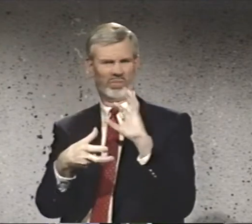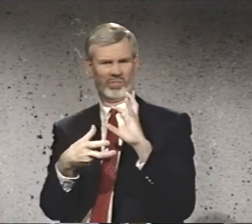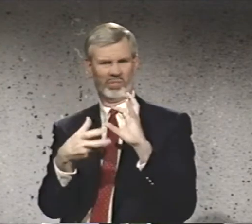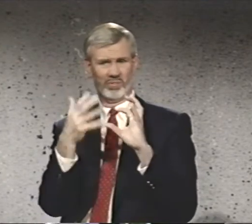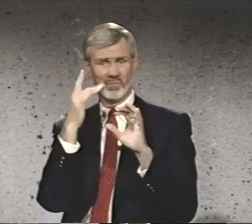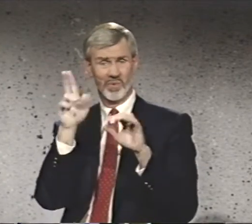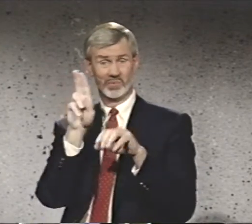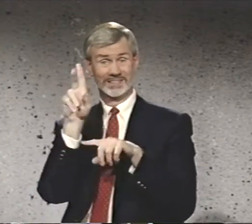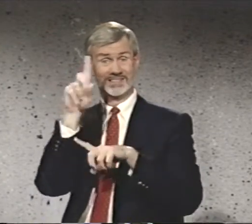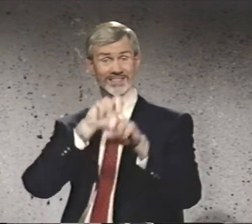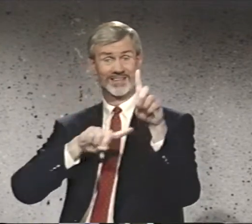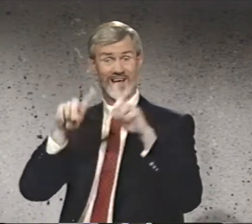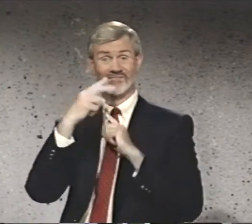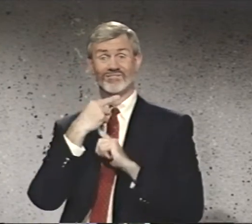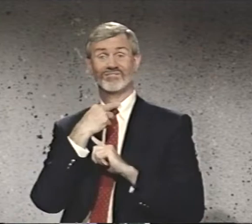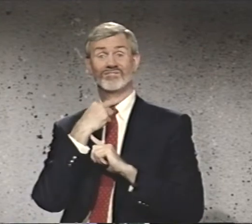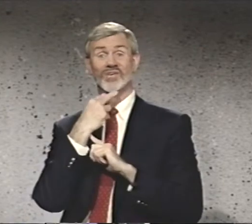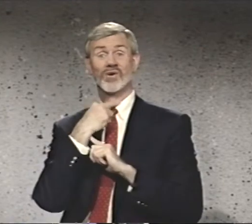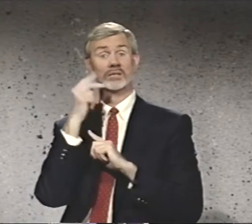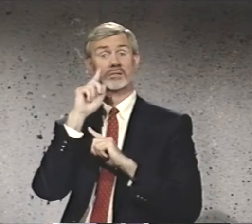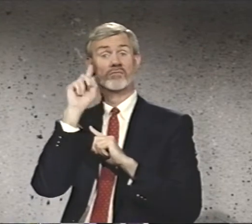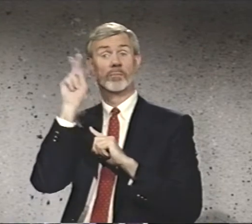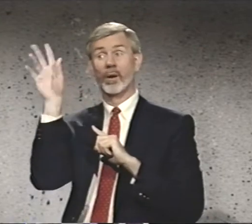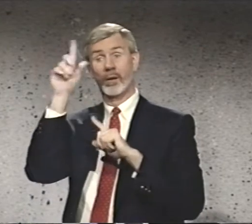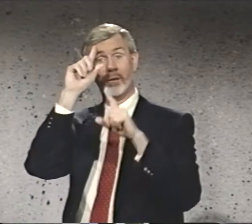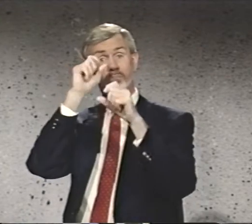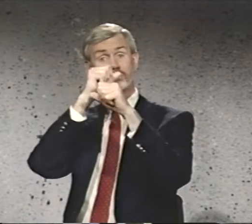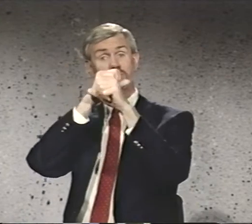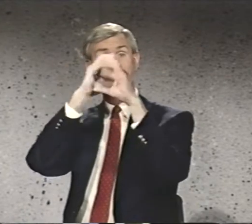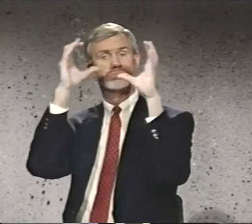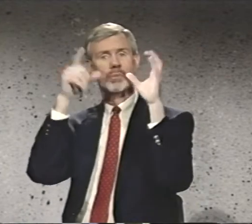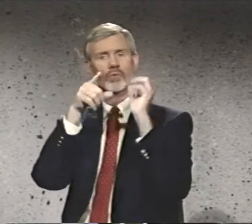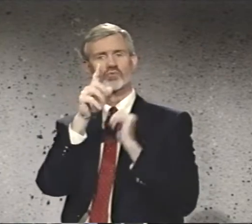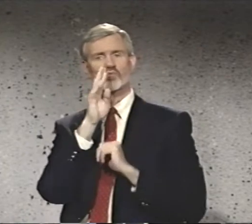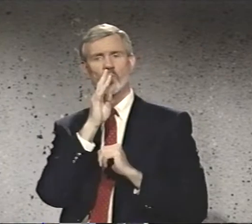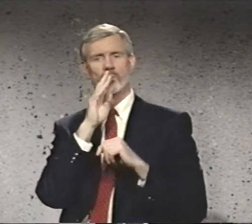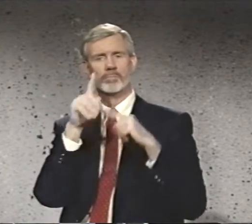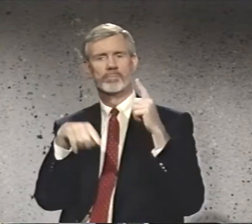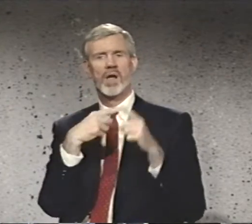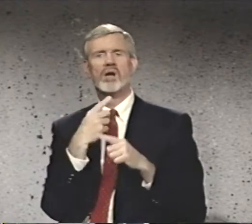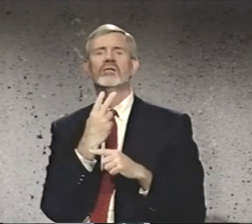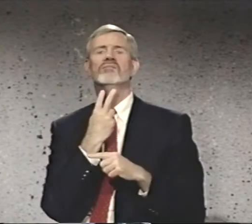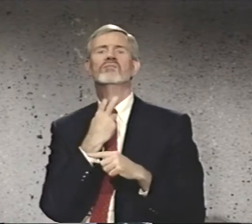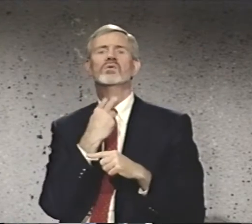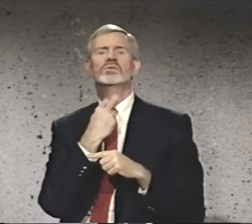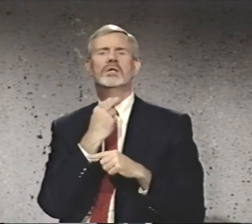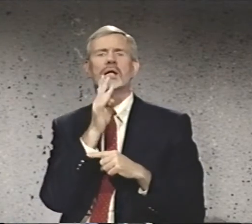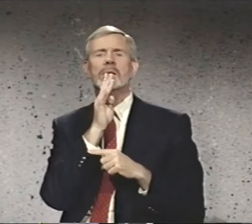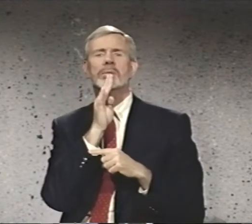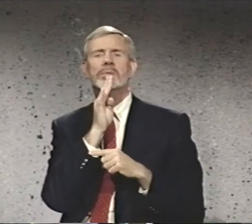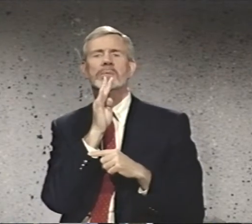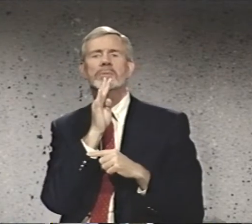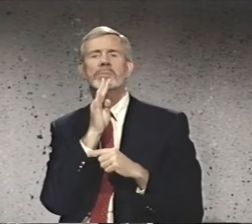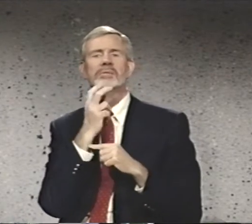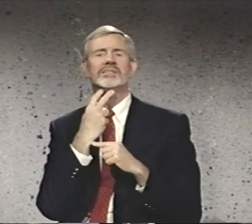to deaf people. Using the sign voice makes deaf people think you're talking about vocal